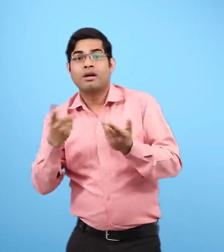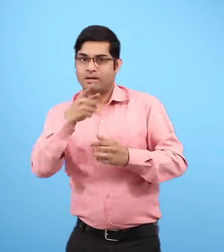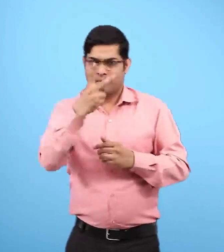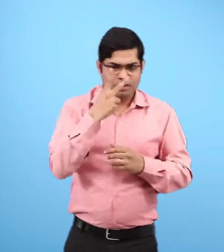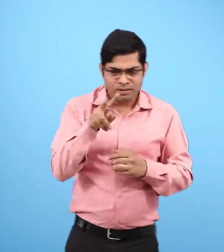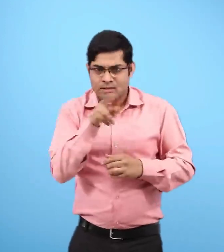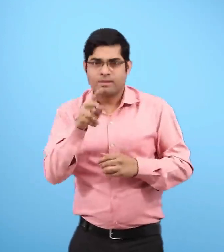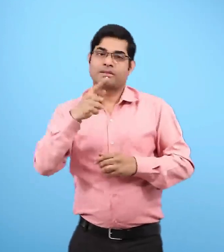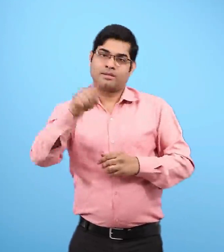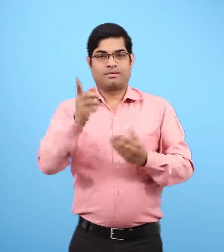2.